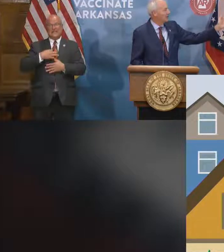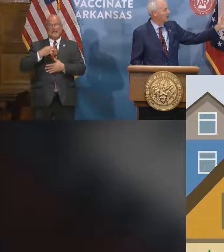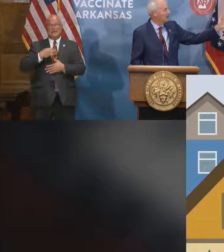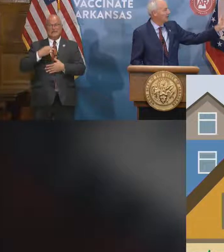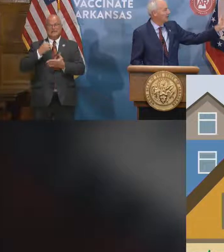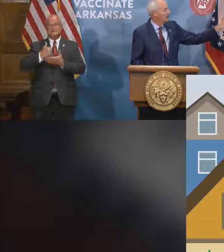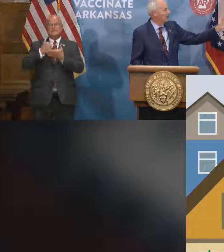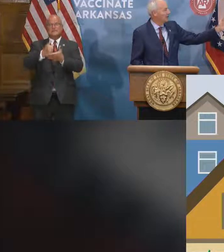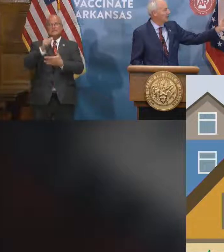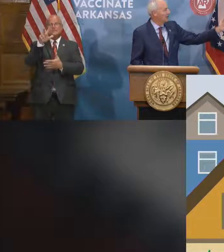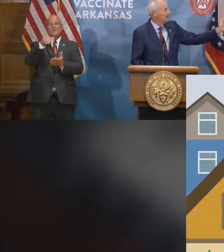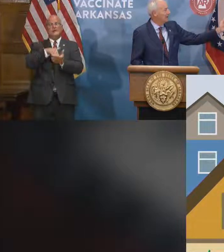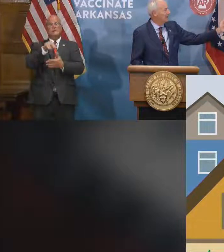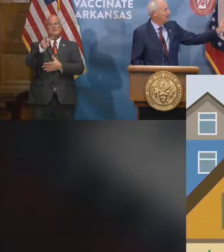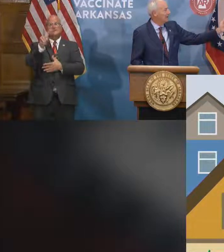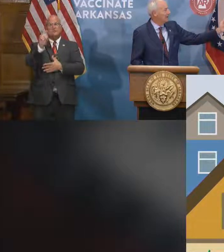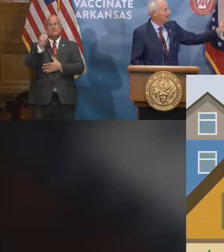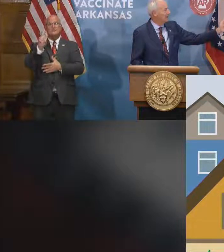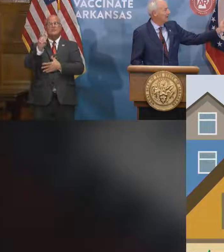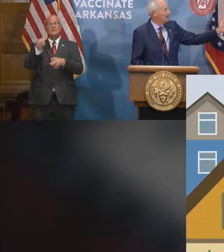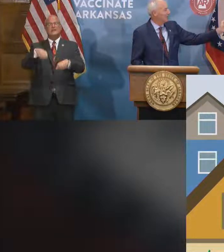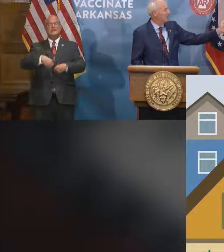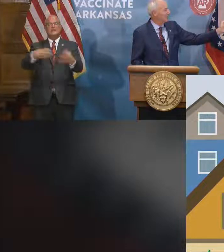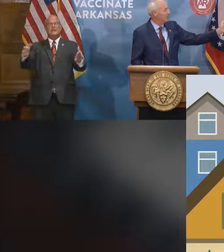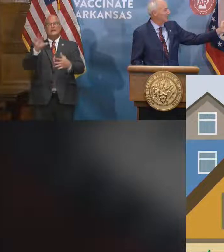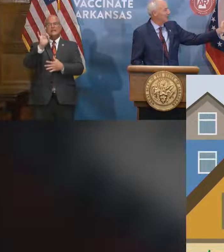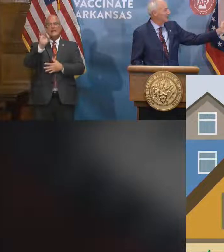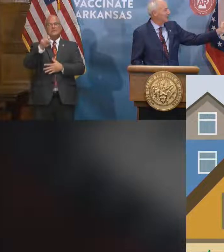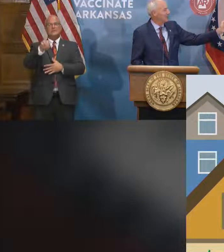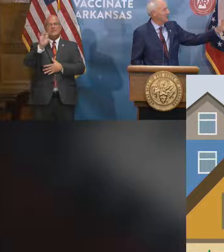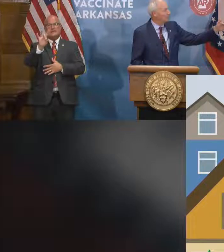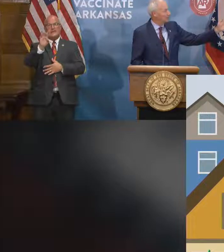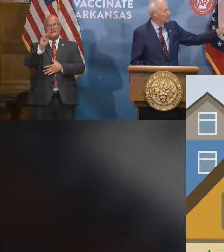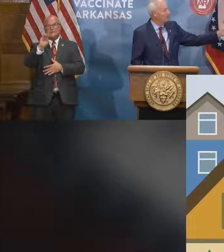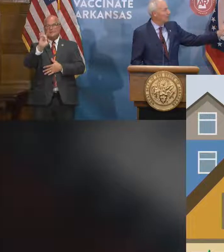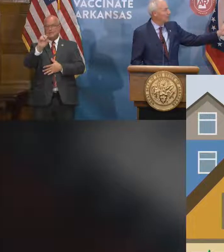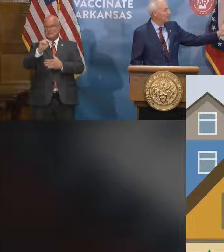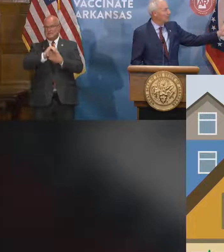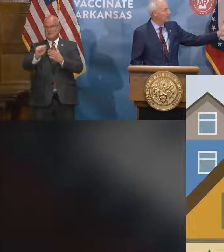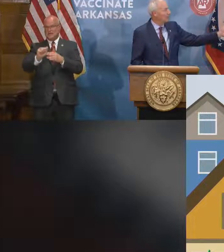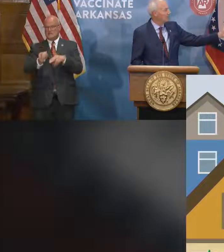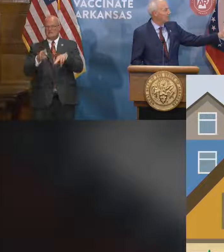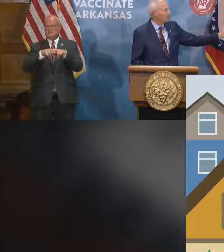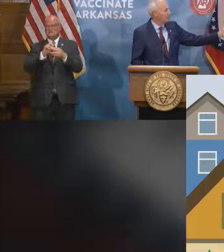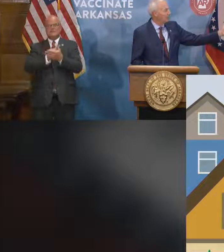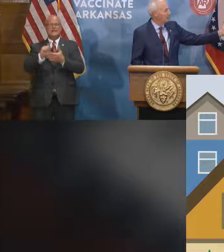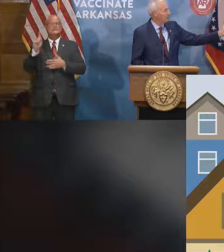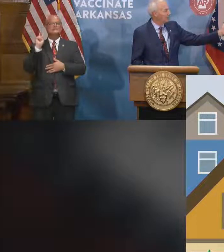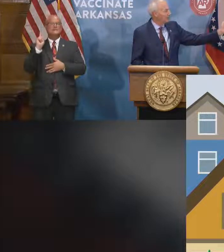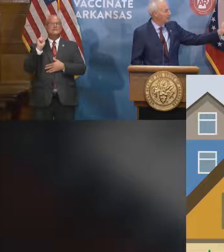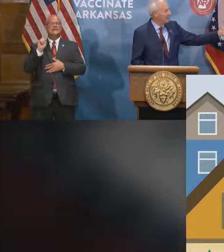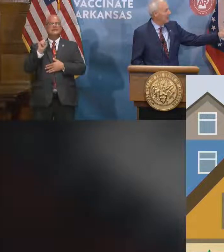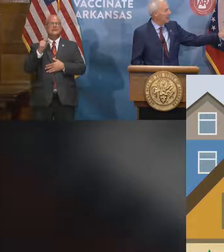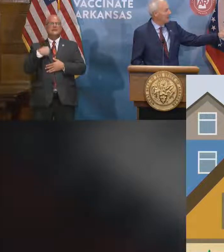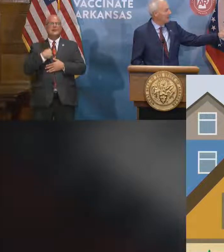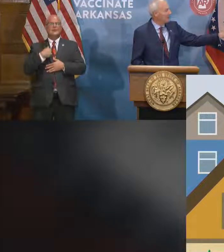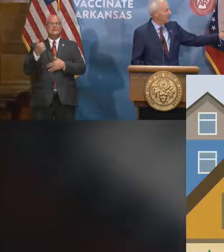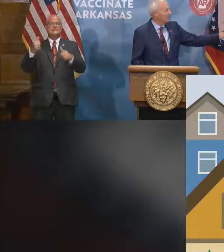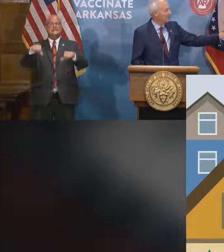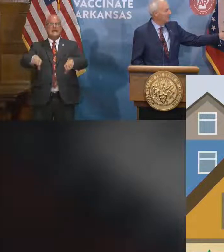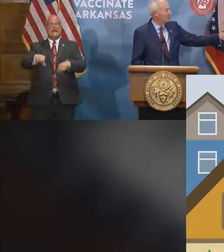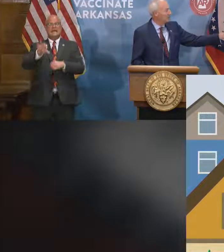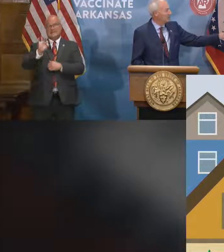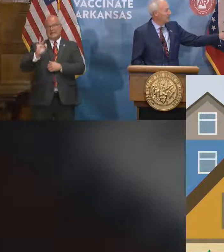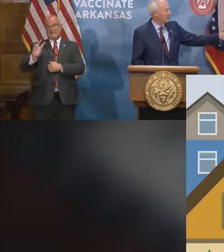assisted 3,200. We've given out 9.8 million assistance, which is up, of course, from last week. We've only denied